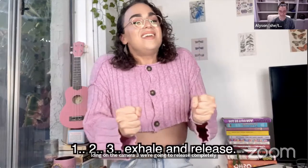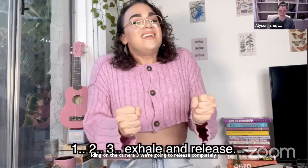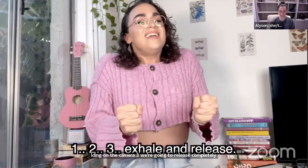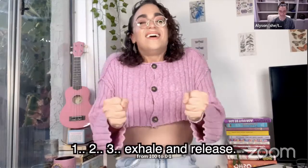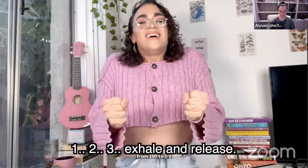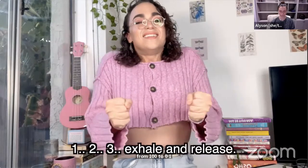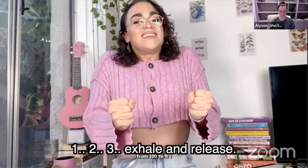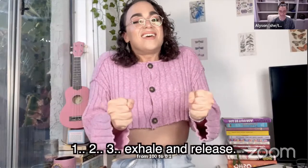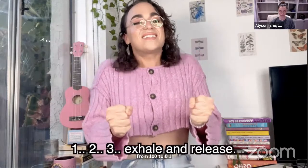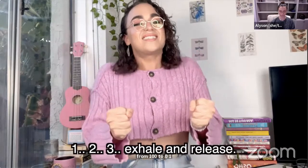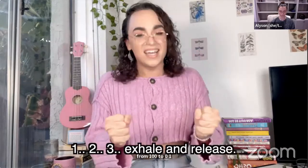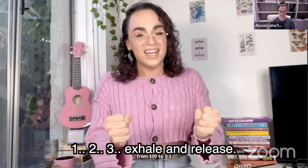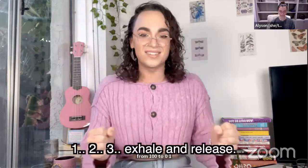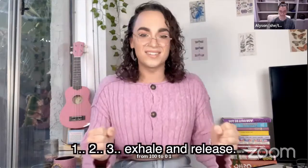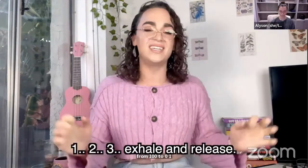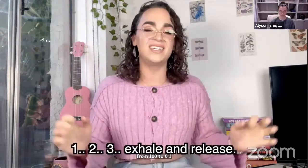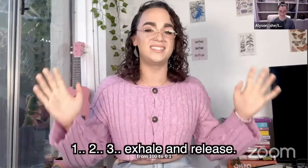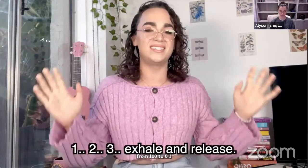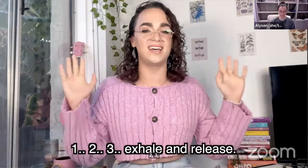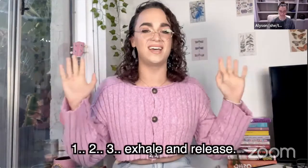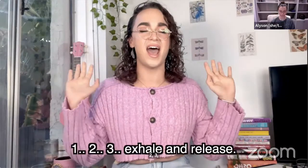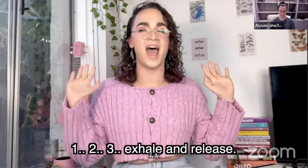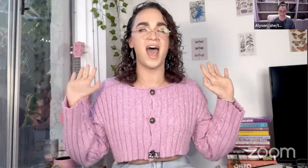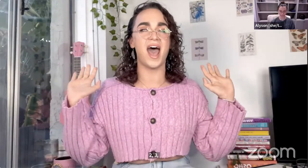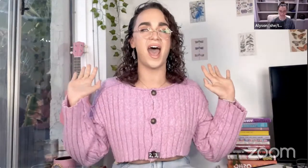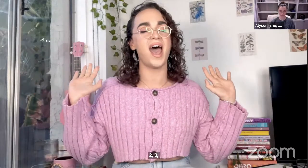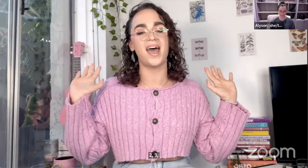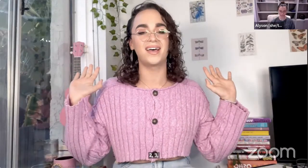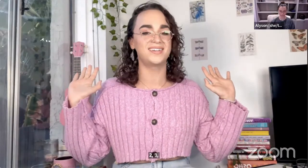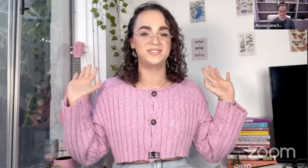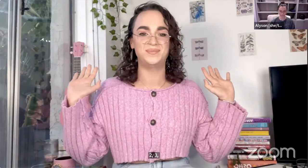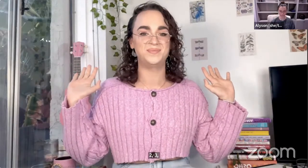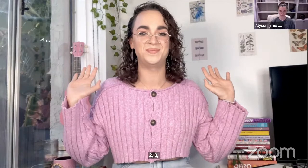1, 2, 3, exhale and release.